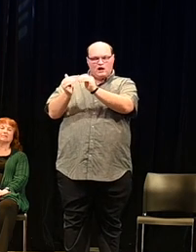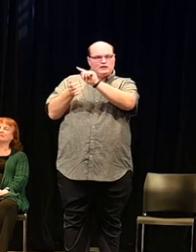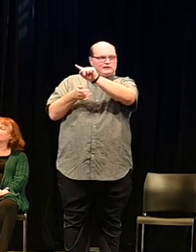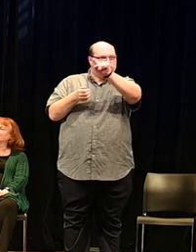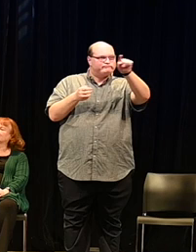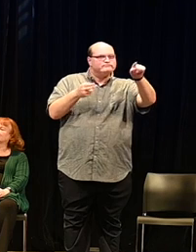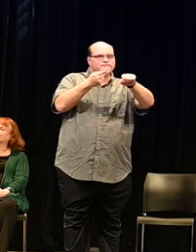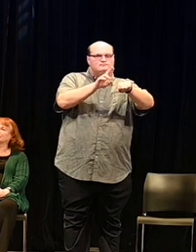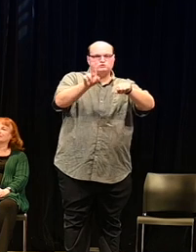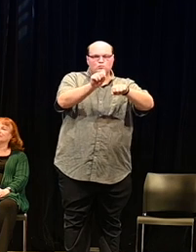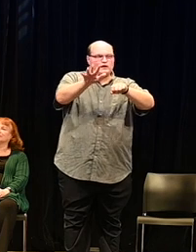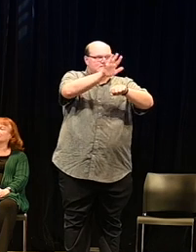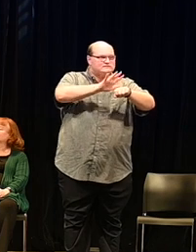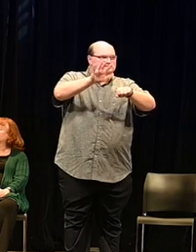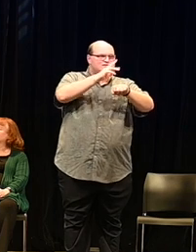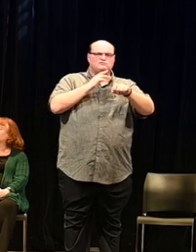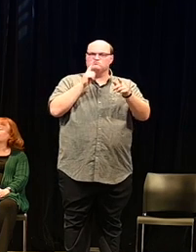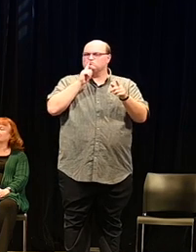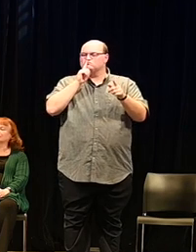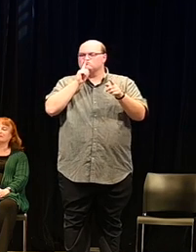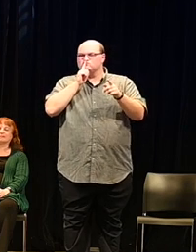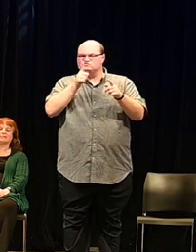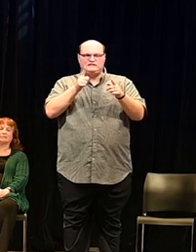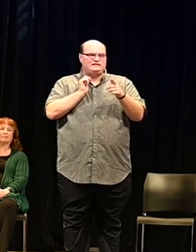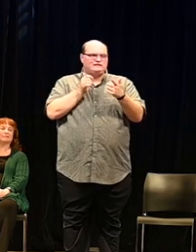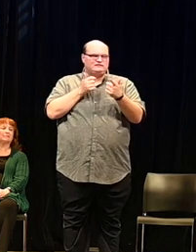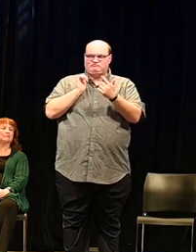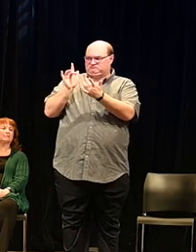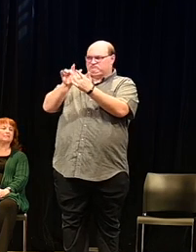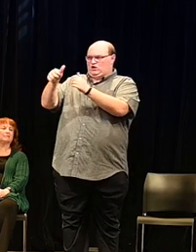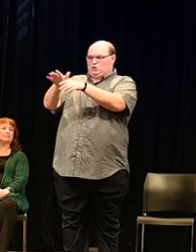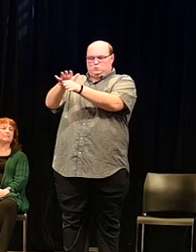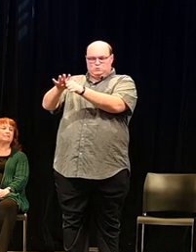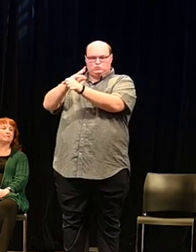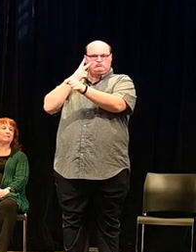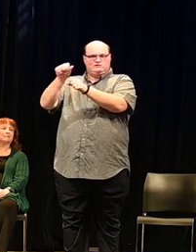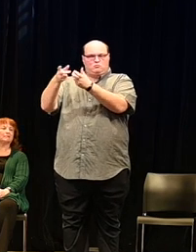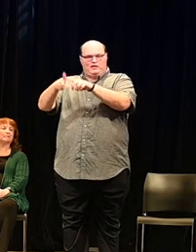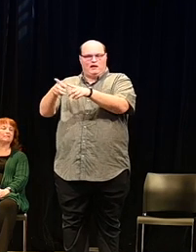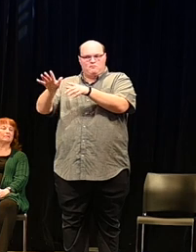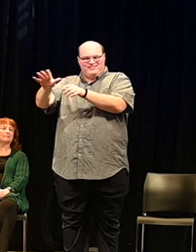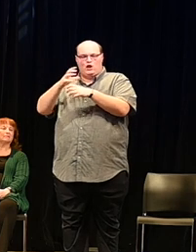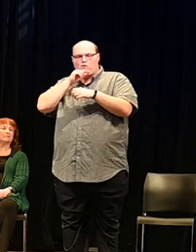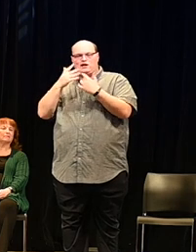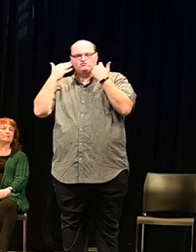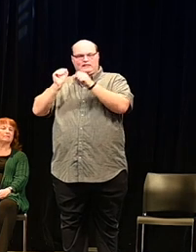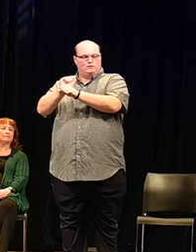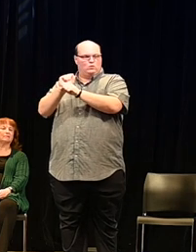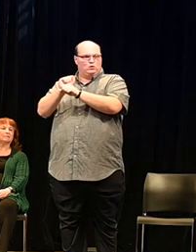have looked to other jurisdictions to see what they've done in their age-friendly